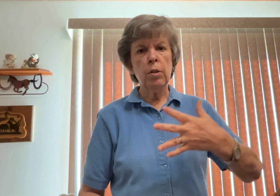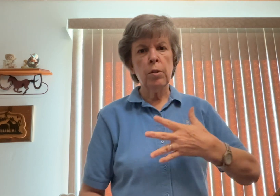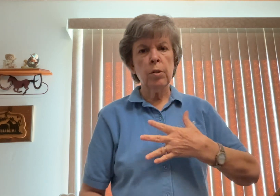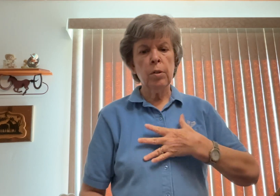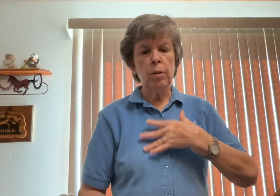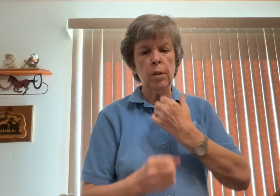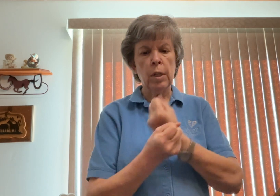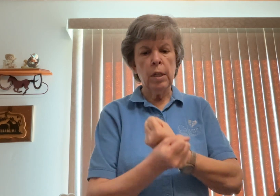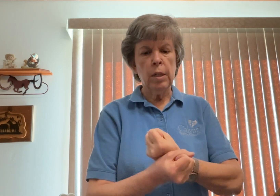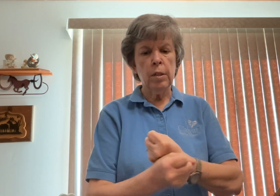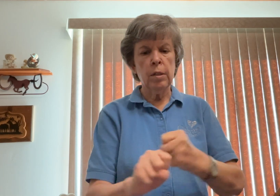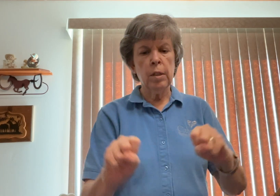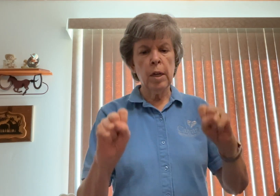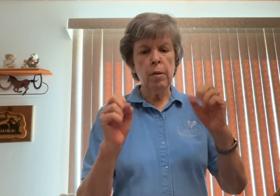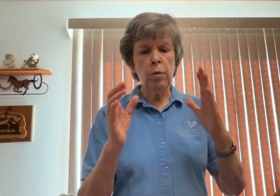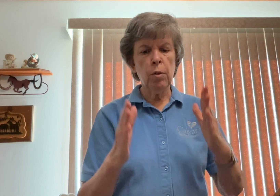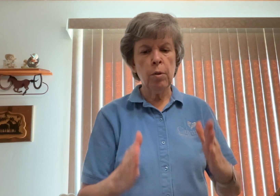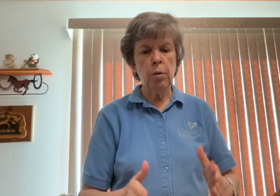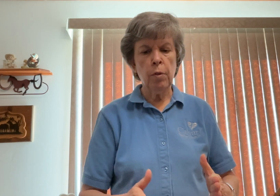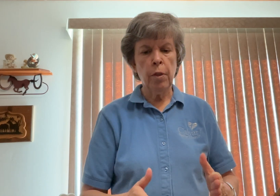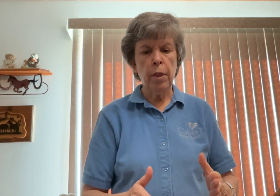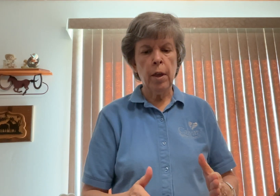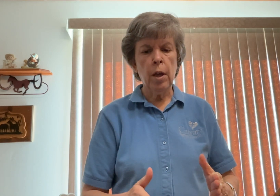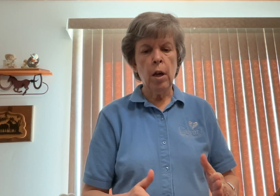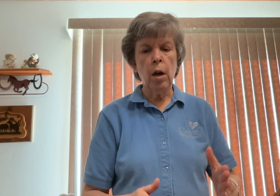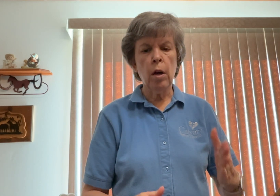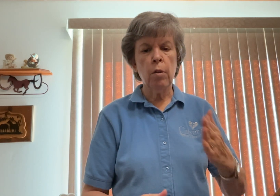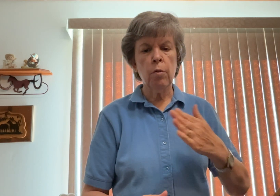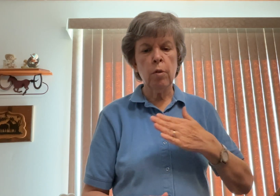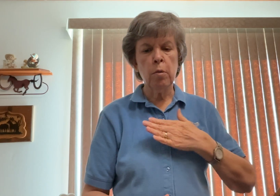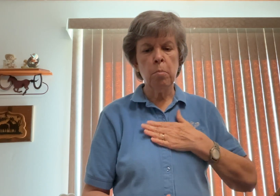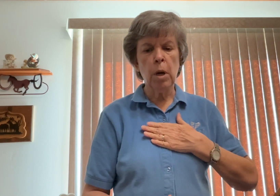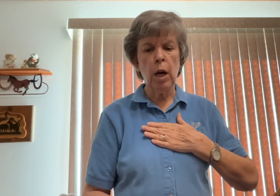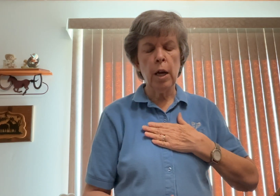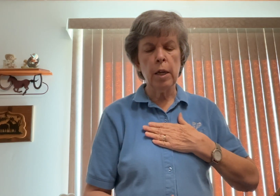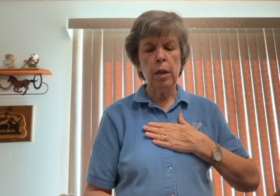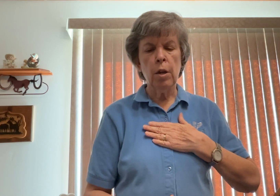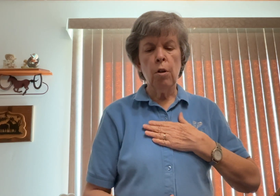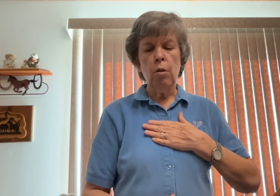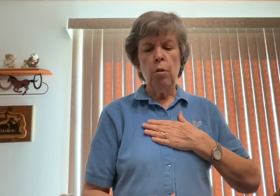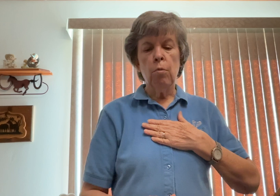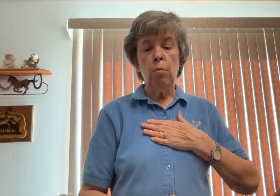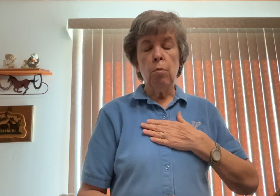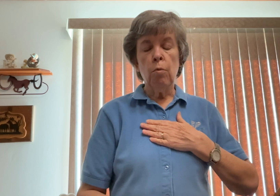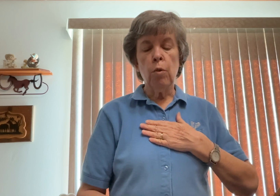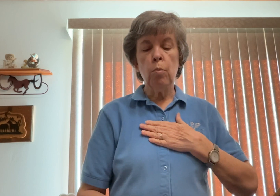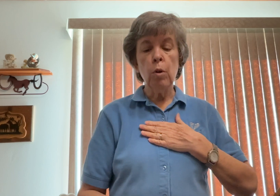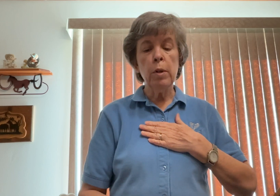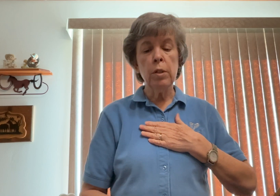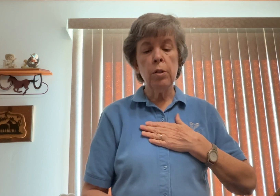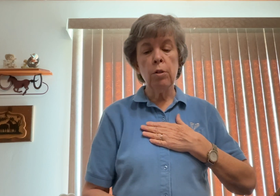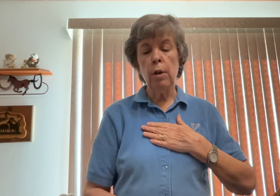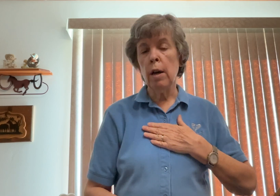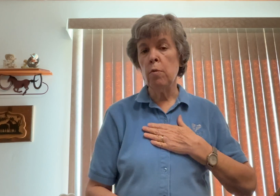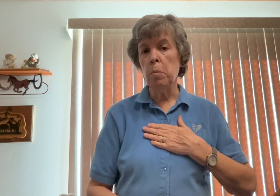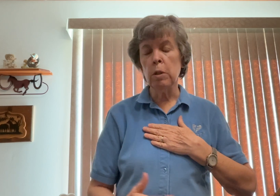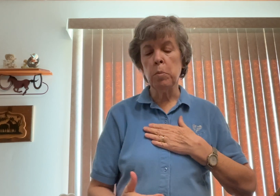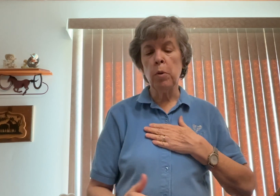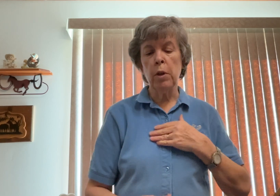gracious Savior of my. For ruined, you have multiple things